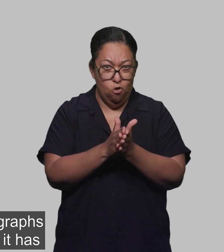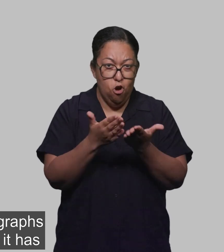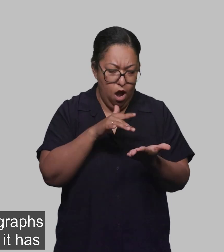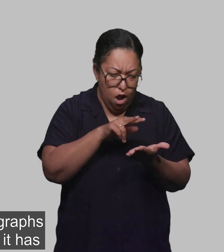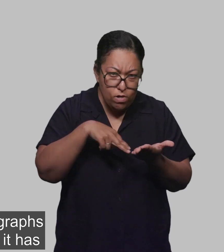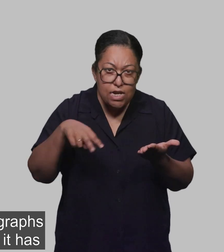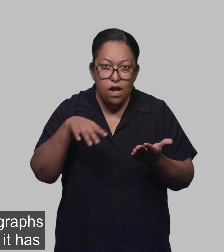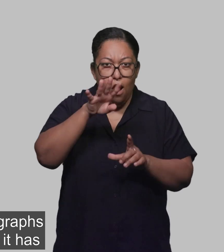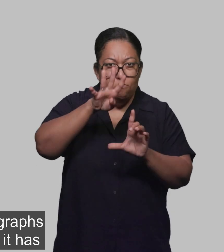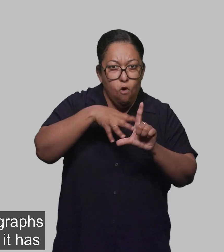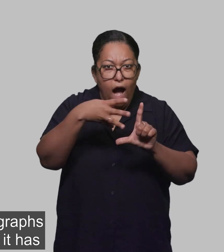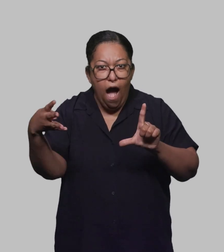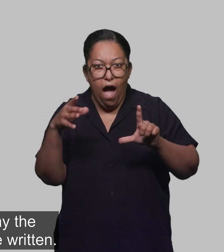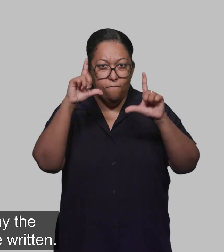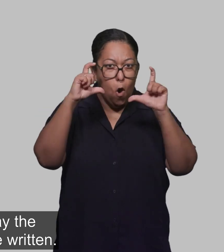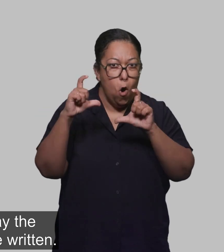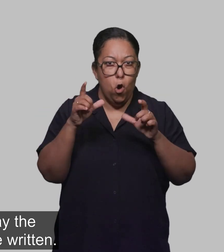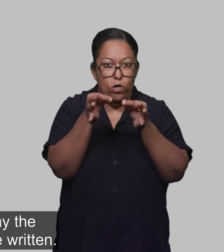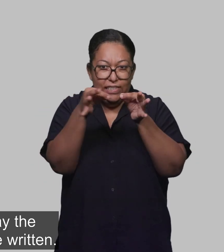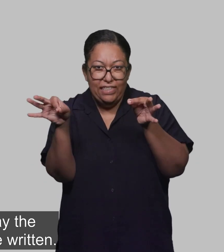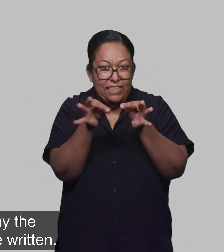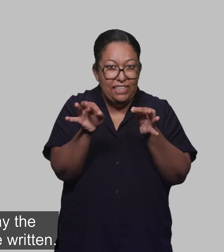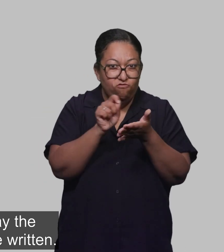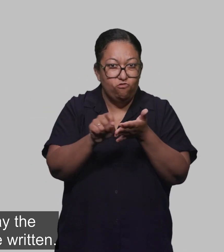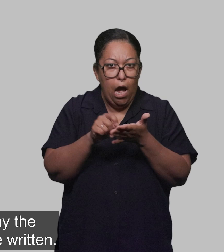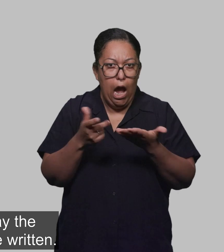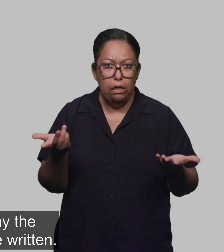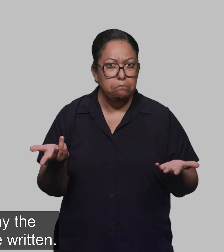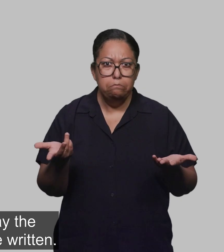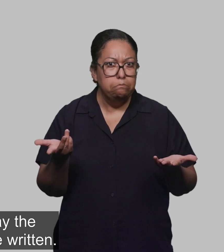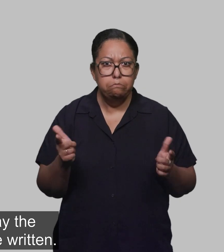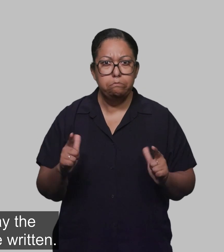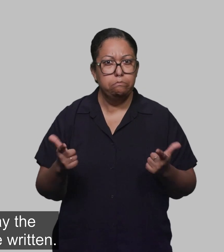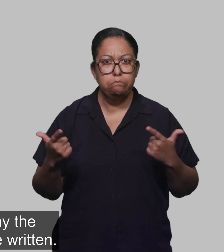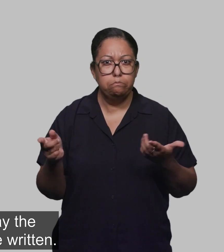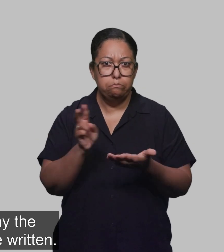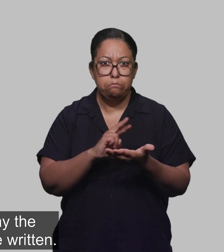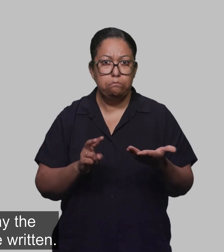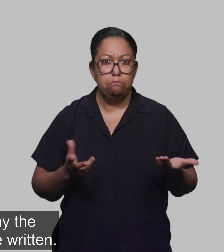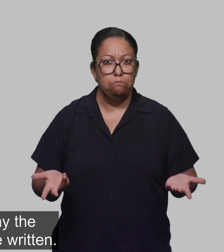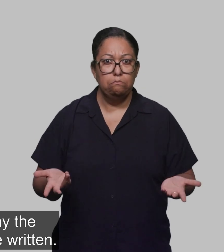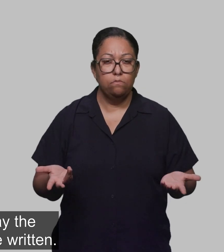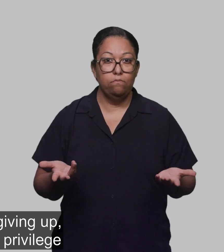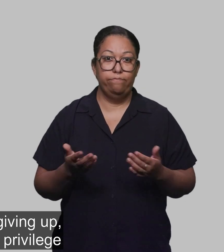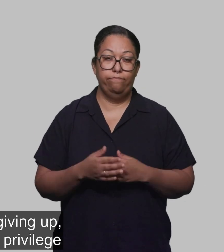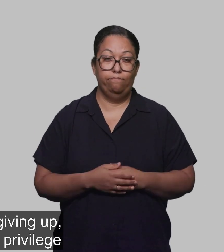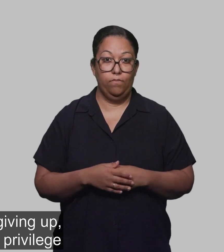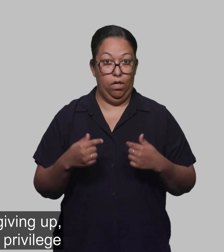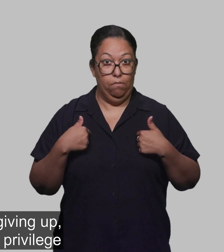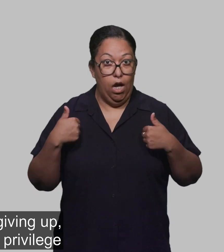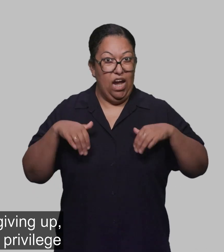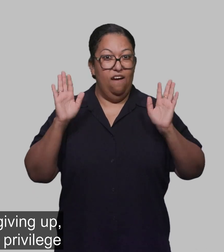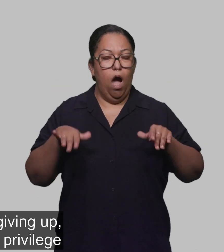and photos it has and the way the sentences are written. So instead of